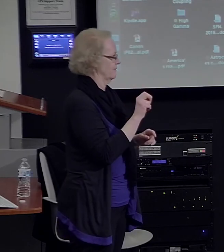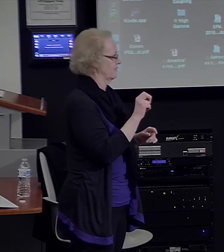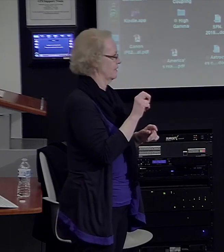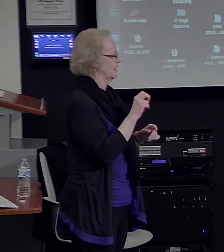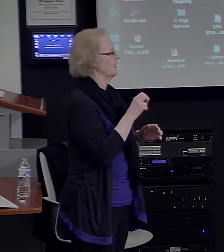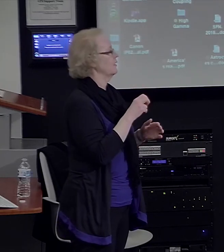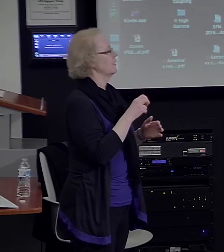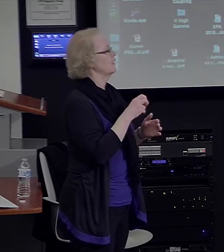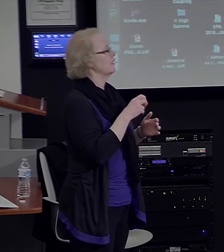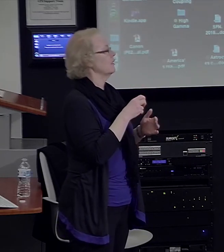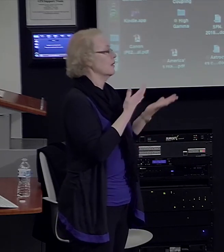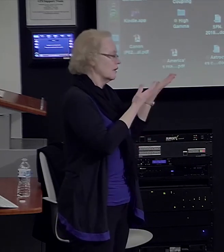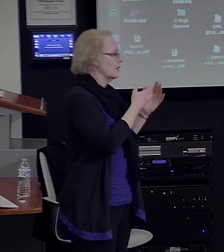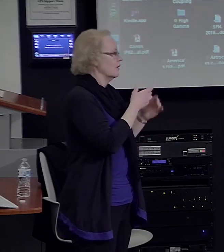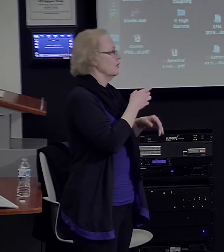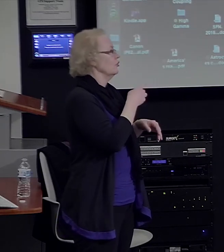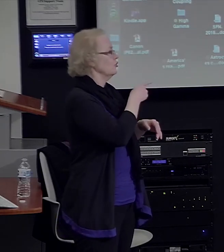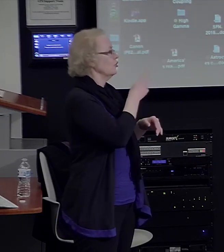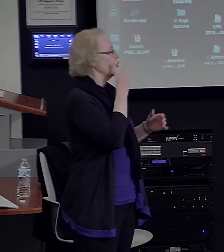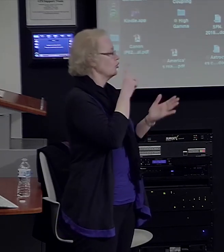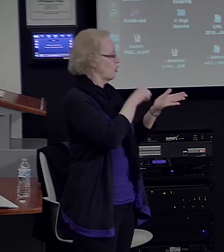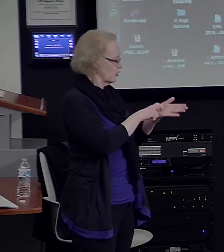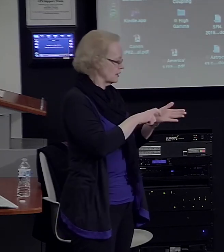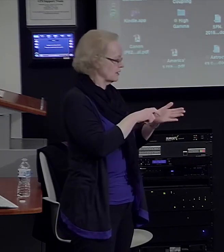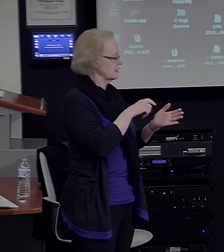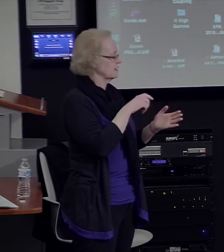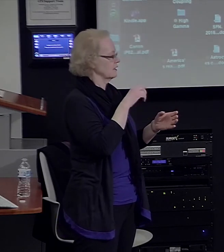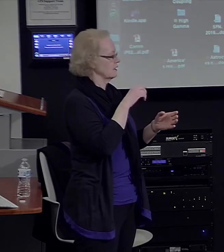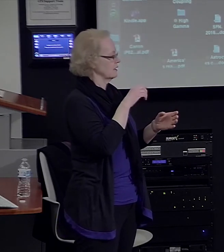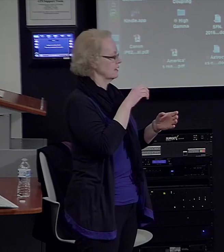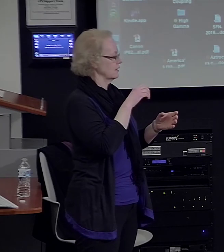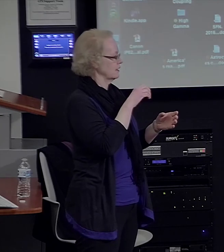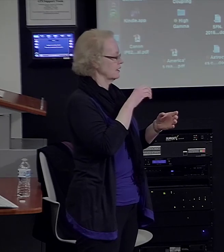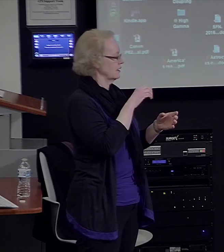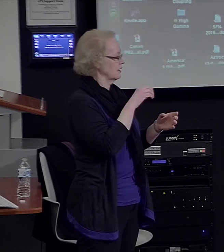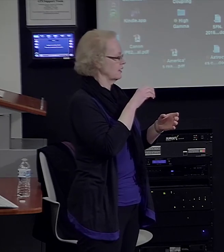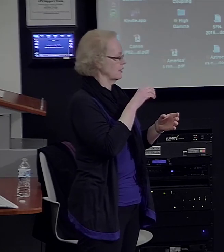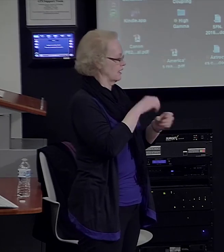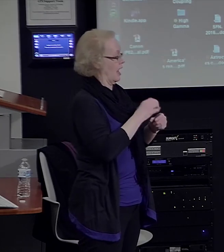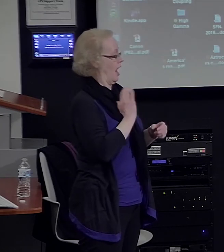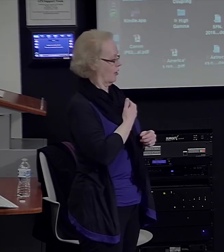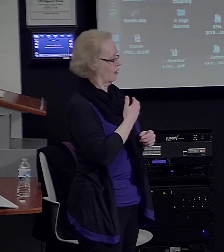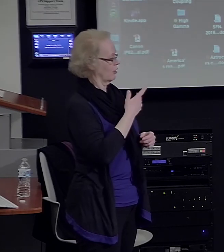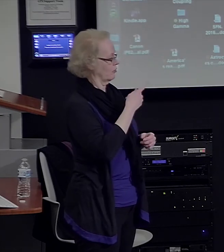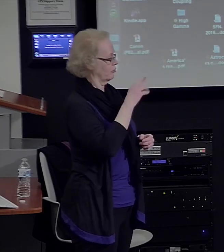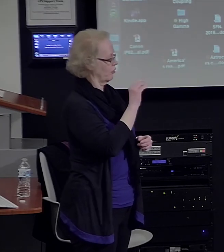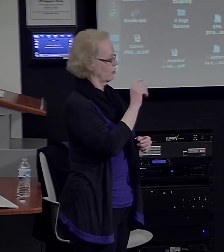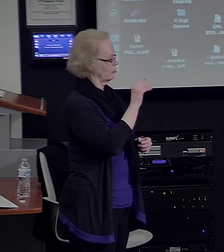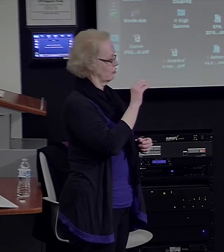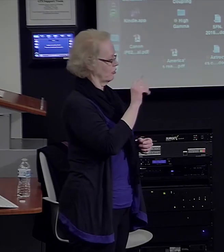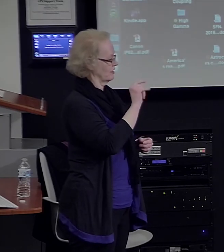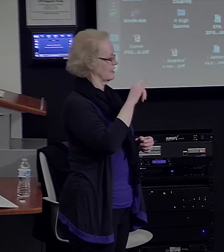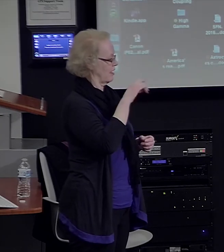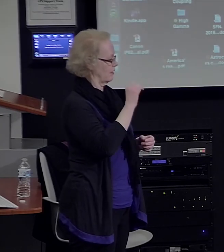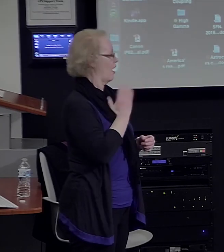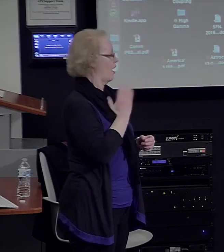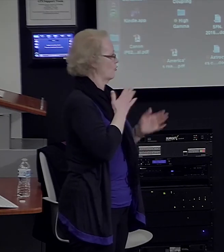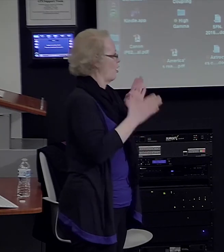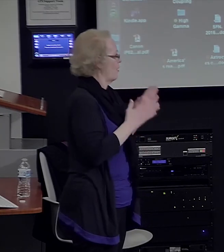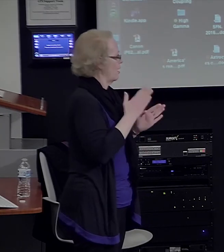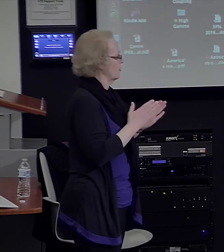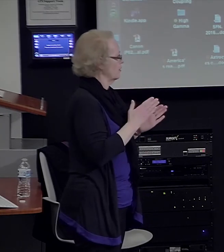course we you will notice in our um in our prototype our little robot that uh